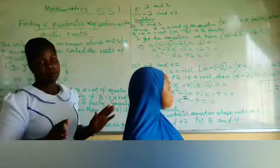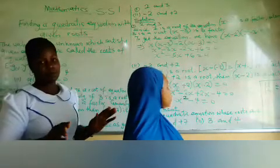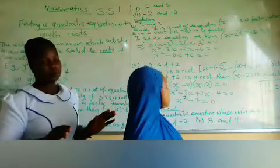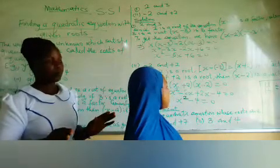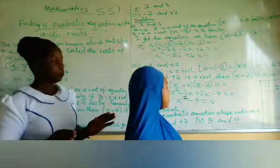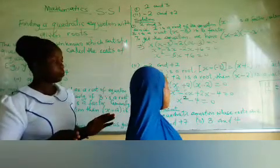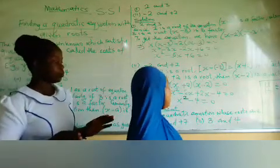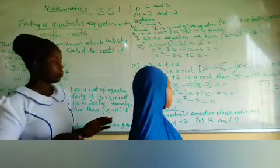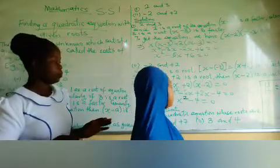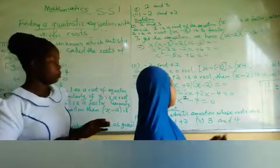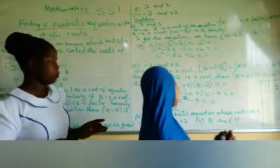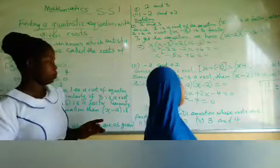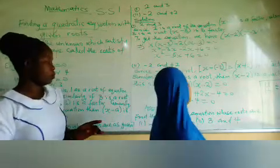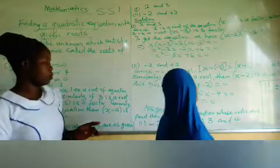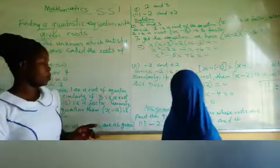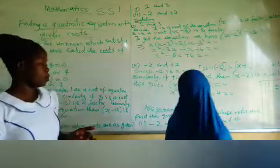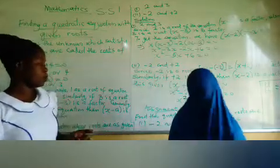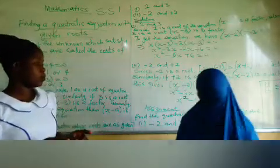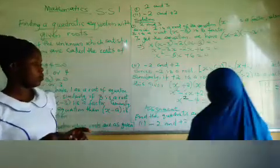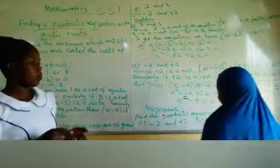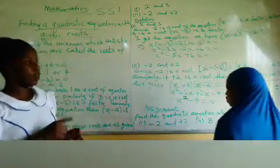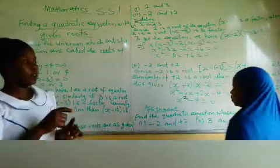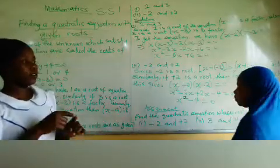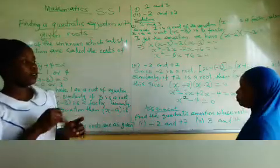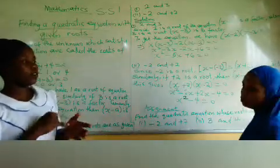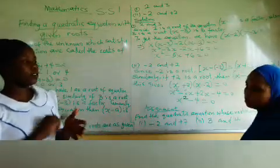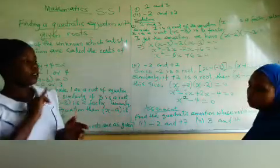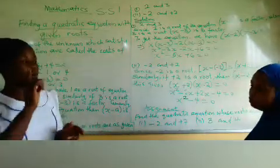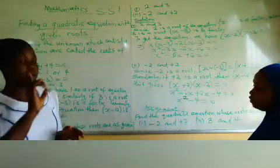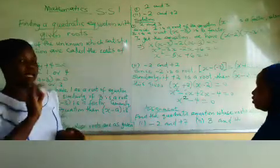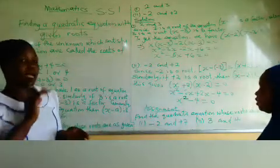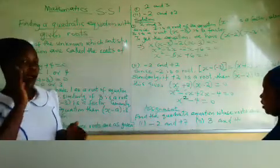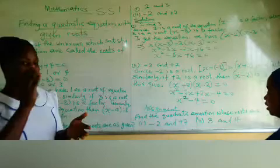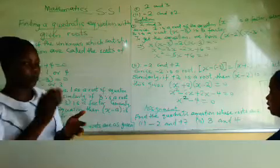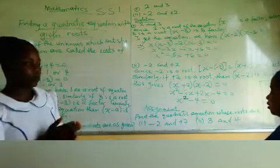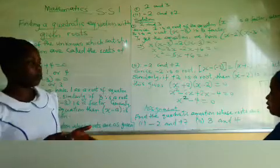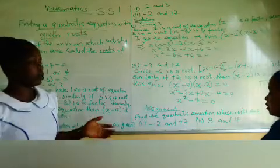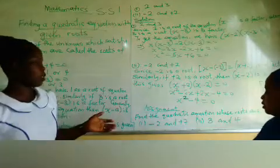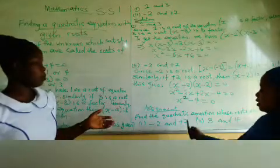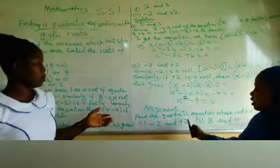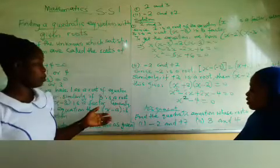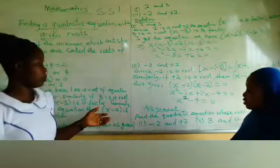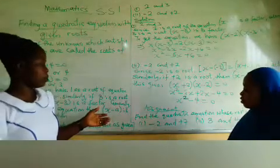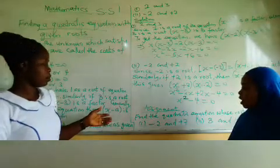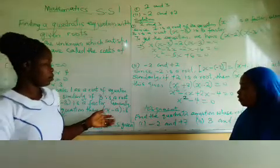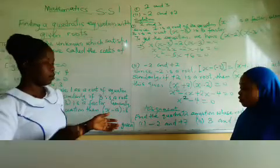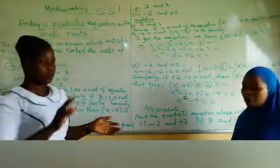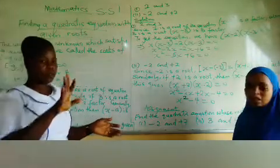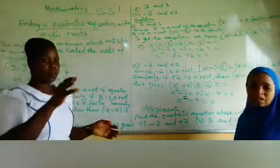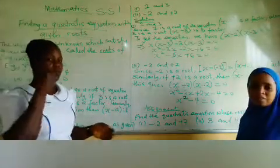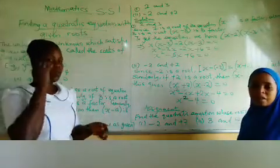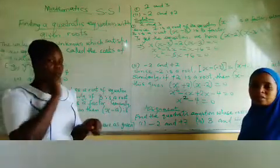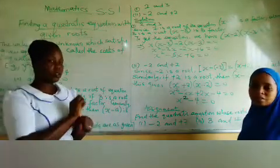previous example. This is where I'm going to stop for today. You have your assignments.